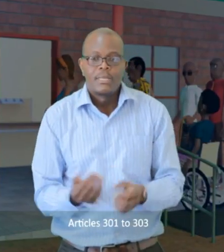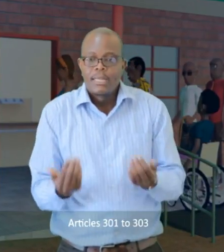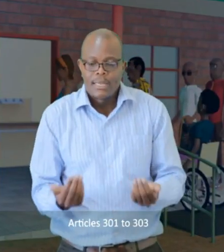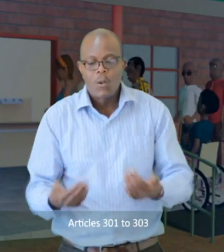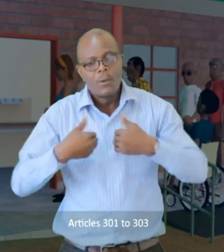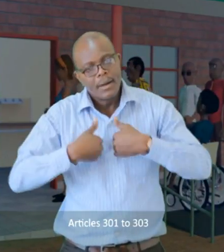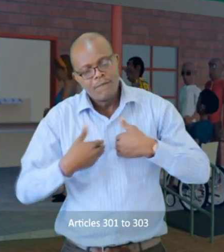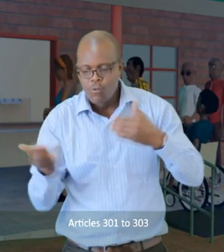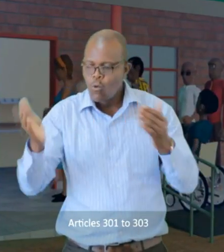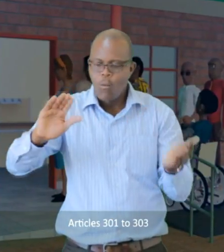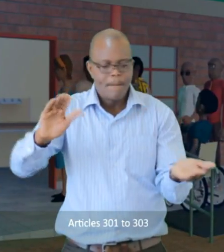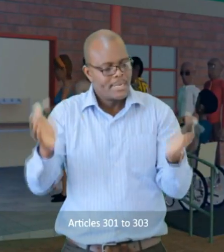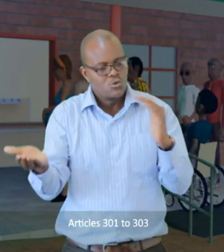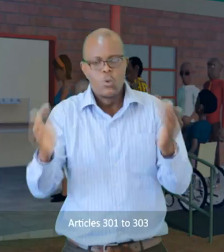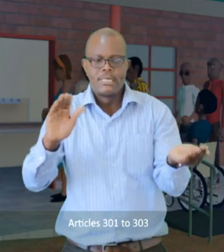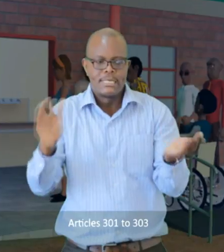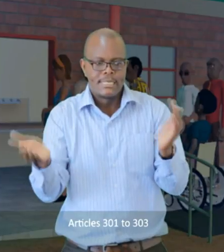Articles 301 to 303.